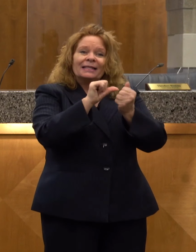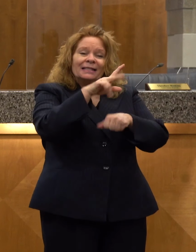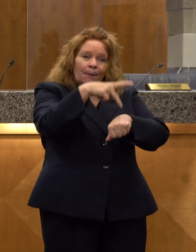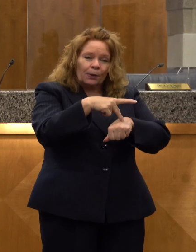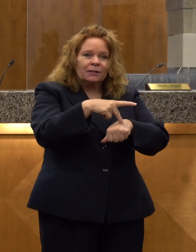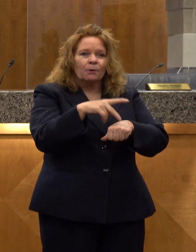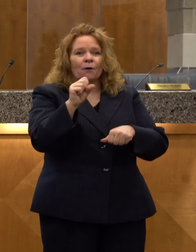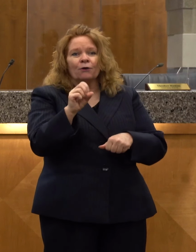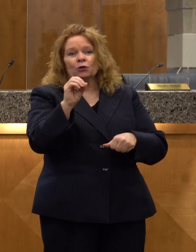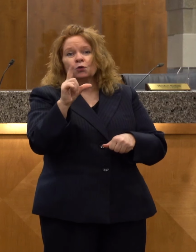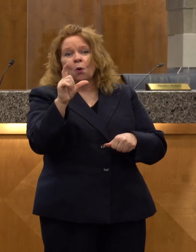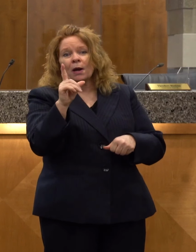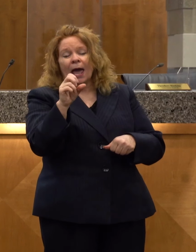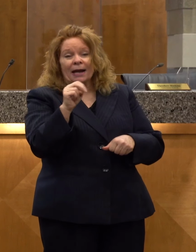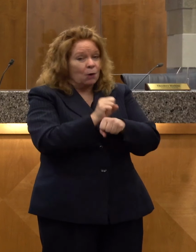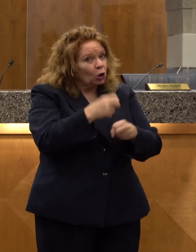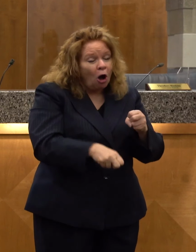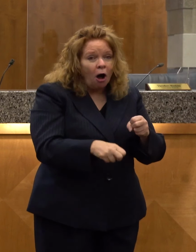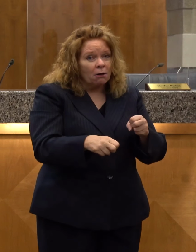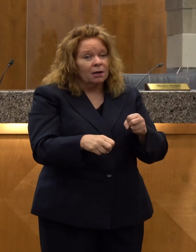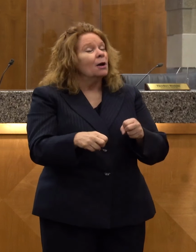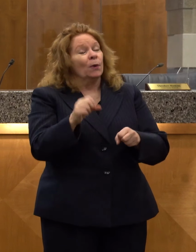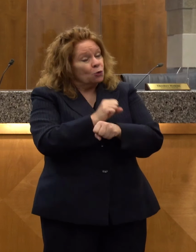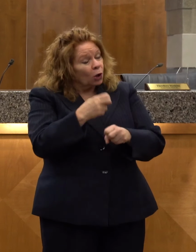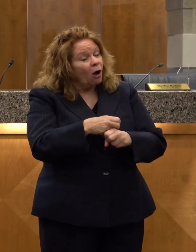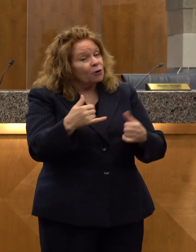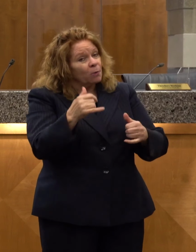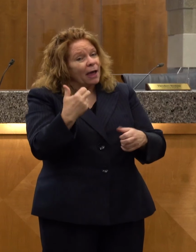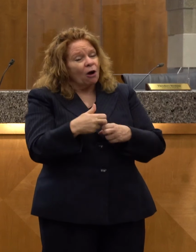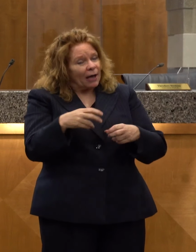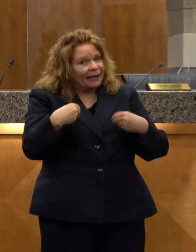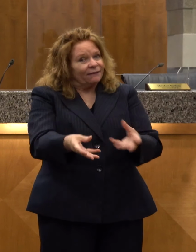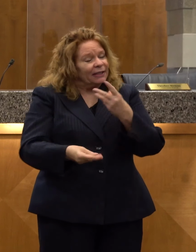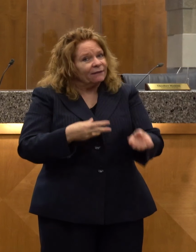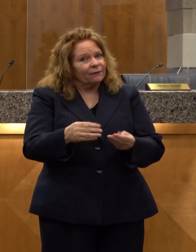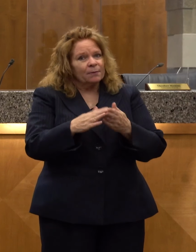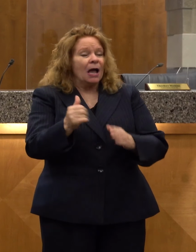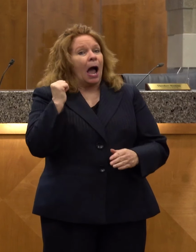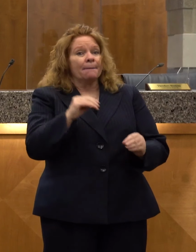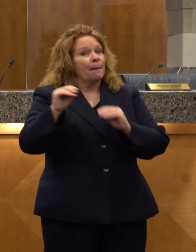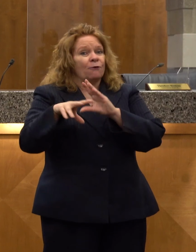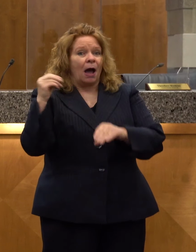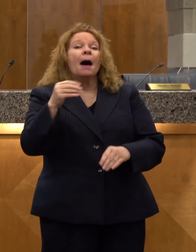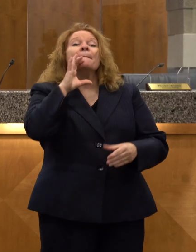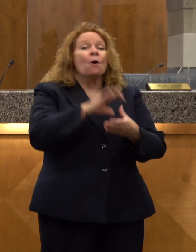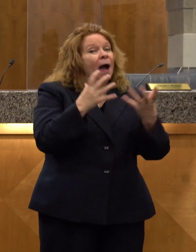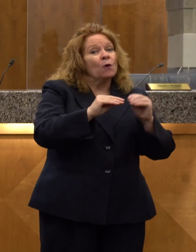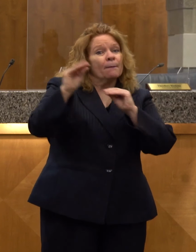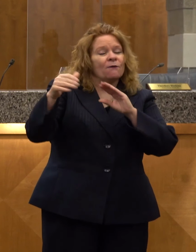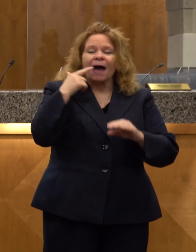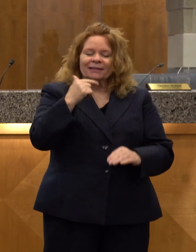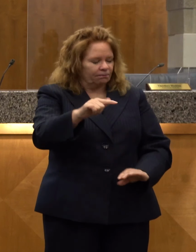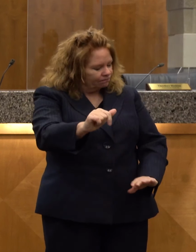you work hard, you play hard. I'll give anything to my community. I'm not moving out. My wife wants to move out. I said, I'm not going